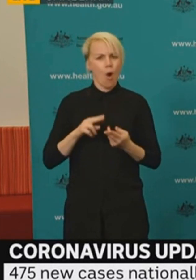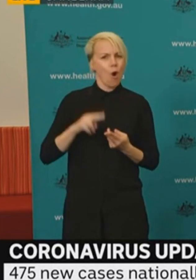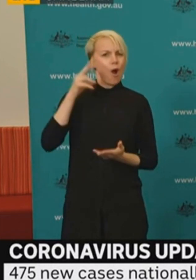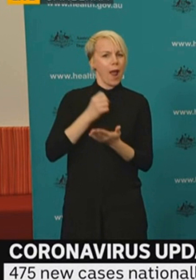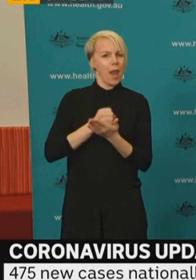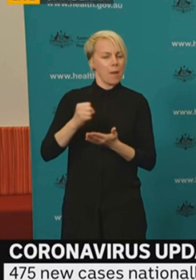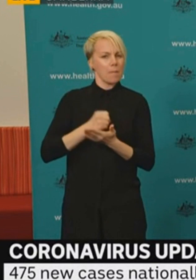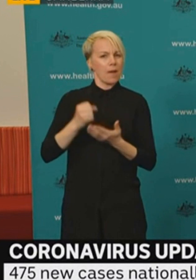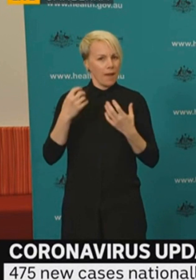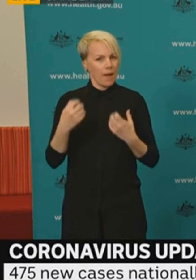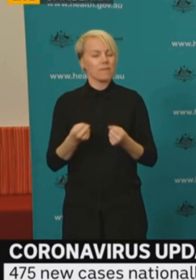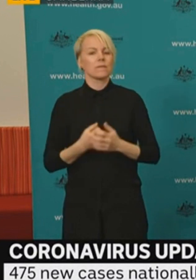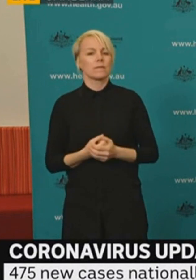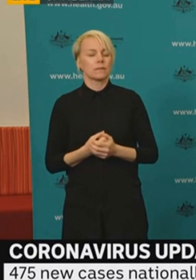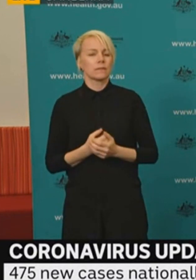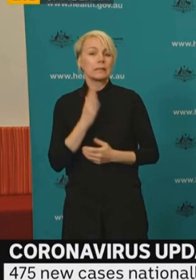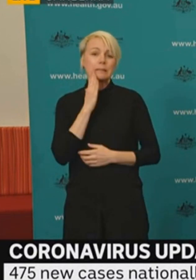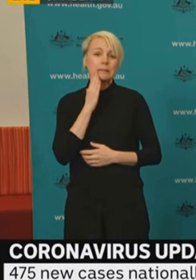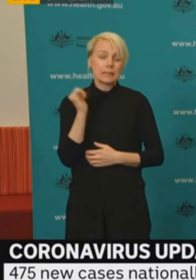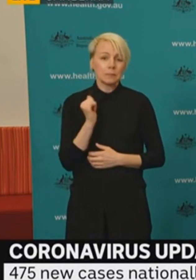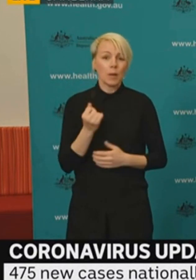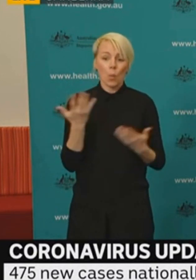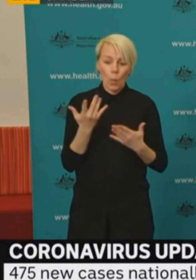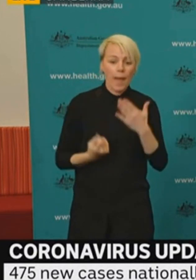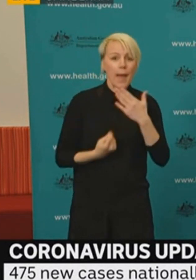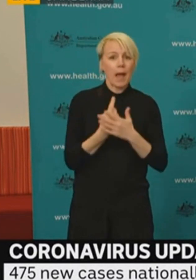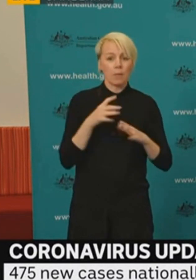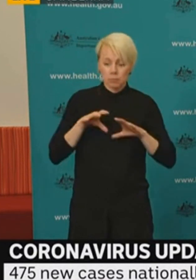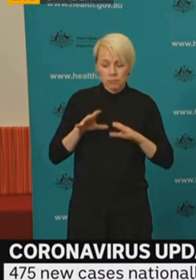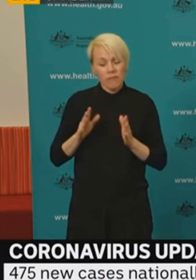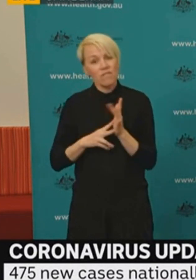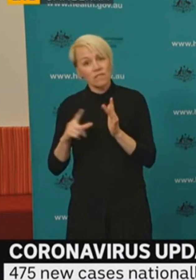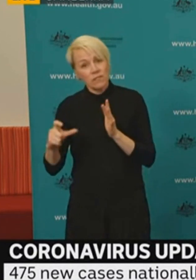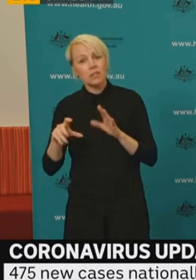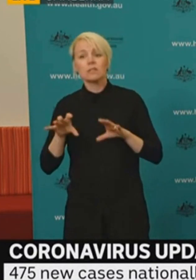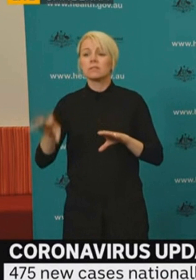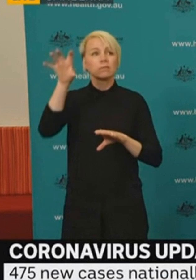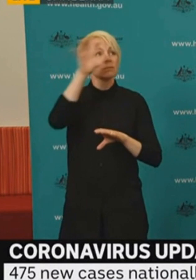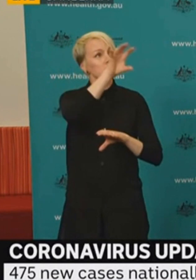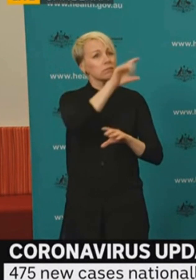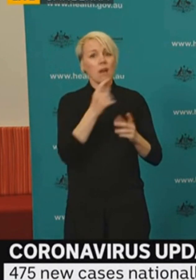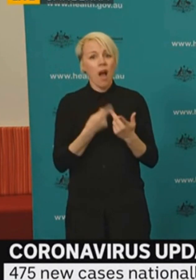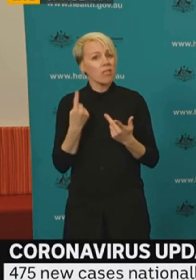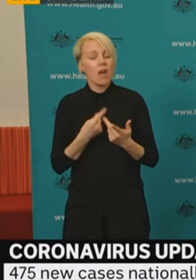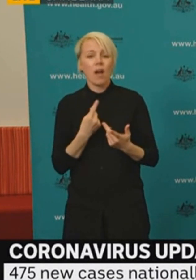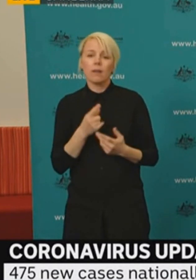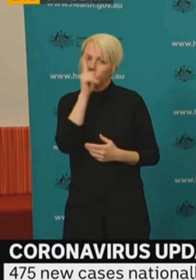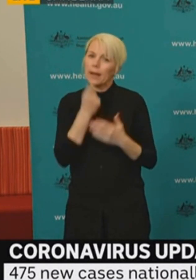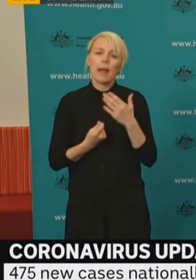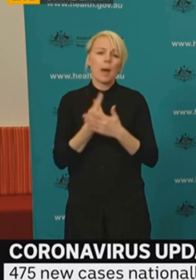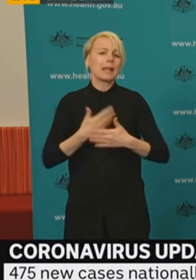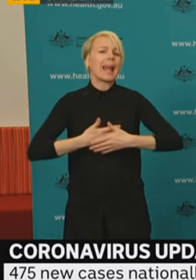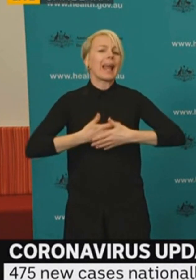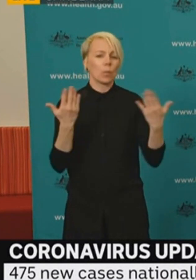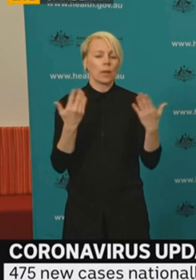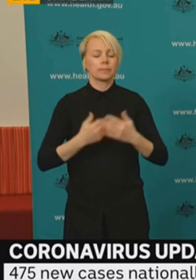would challenge any jurisdiction in Australia, which is exactly why we're offering the extensive support that we are to Victoria. One of the things